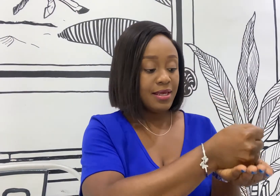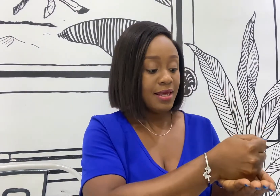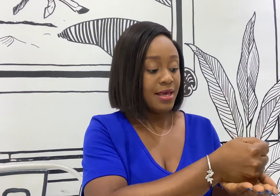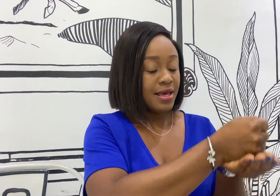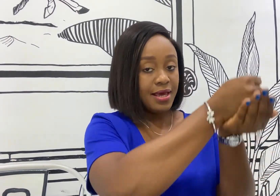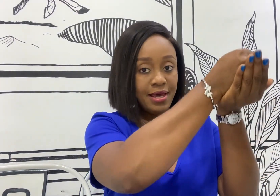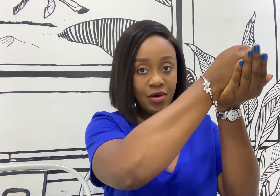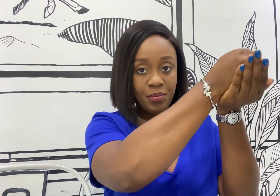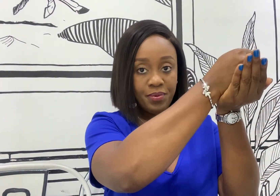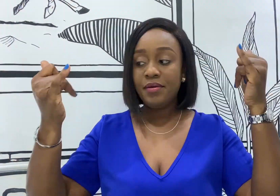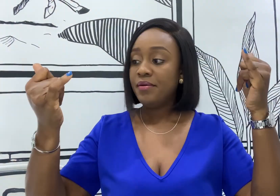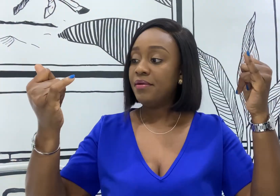Okay.